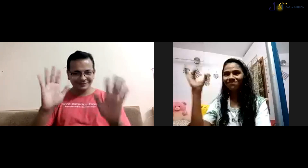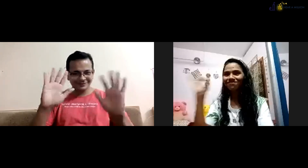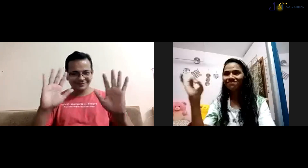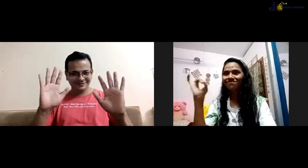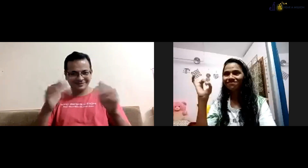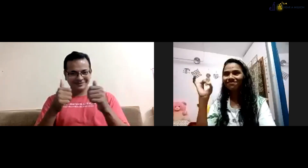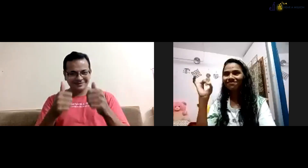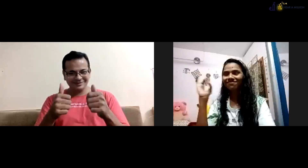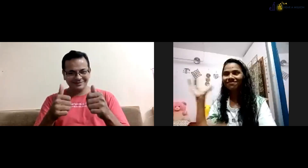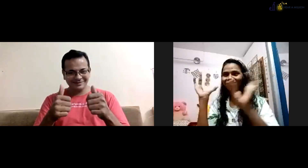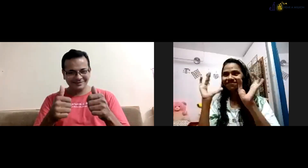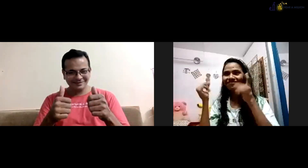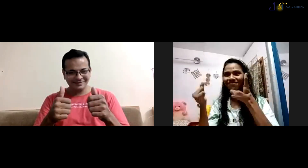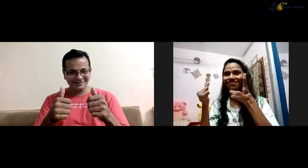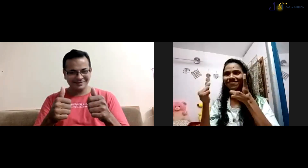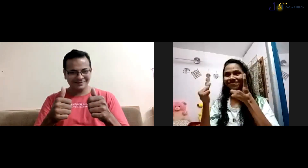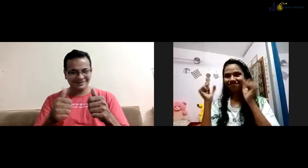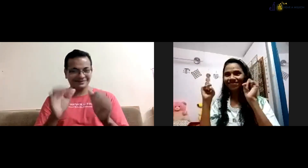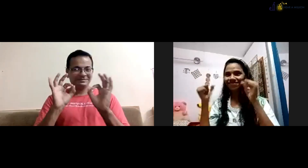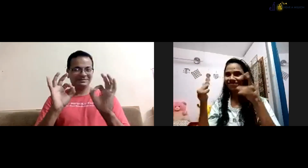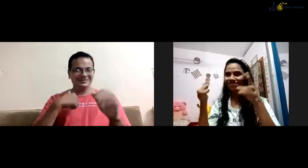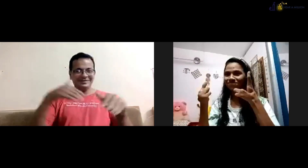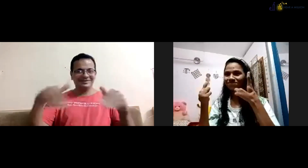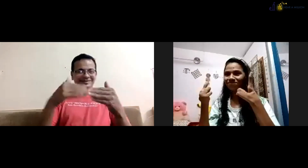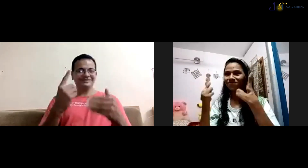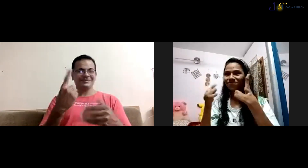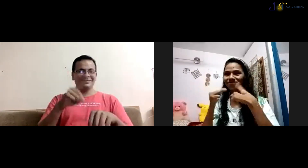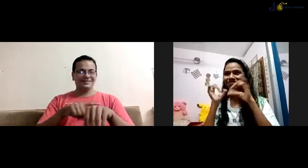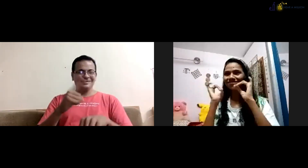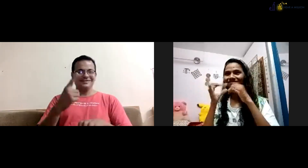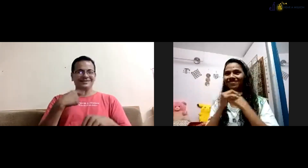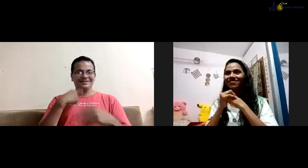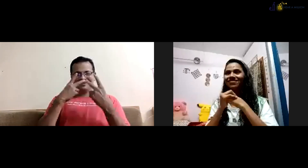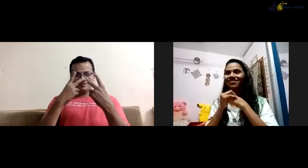Hello. Hi, Ashwini.